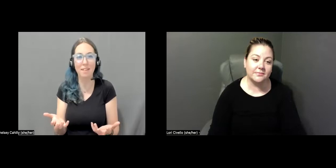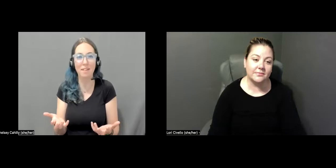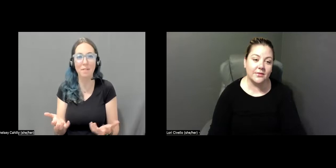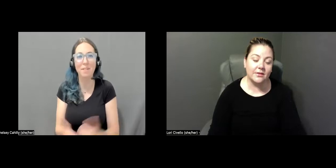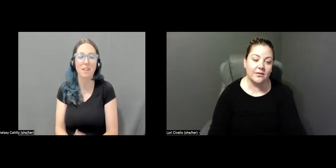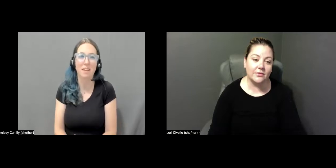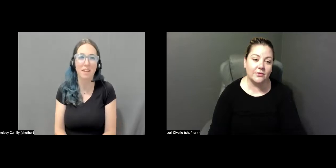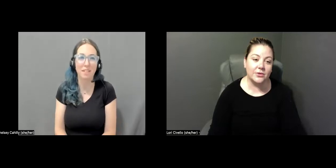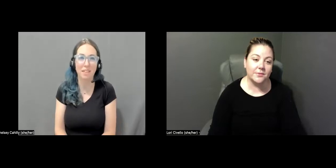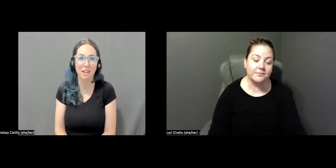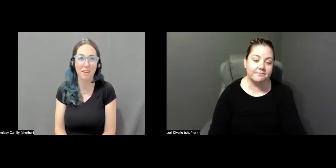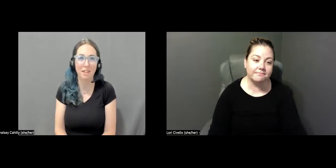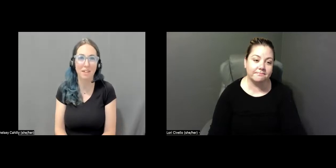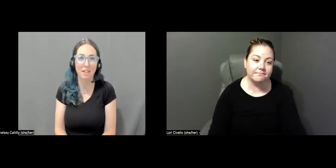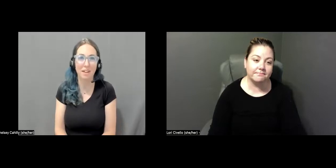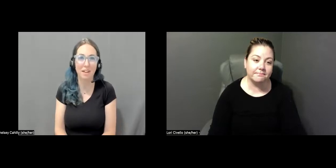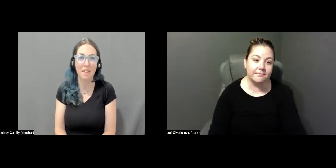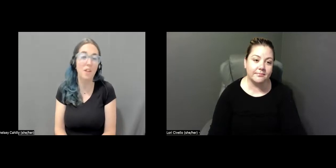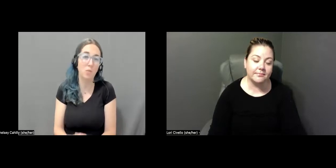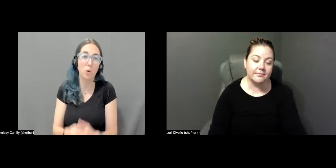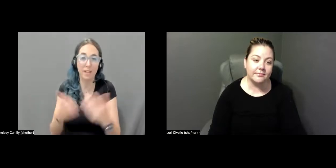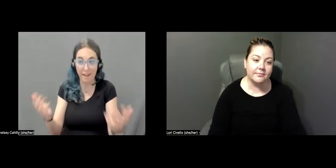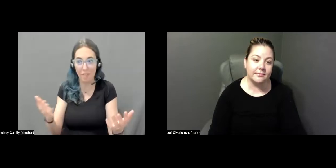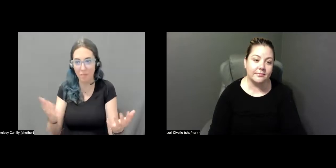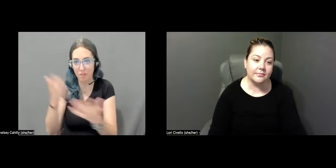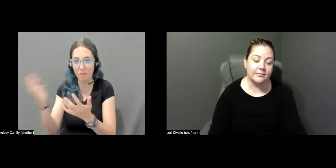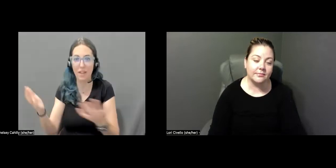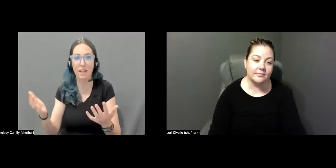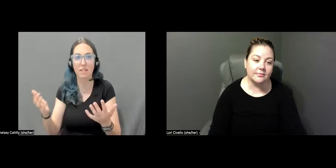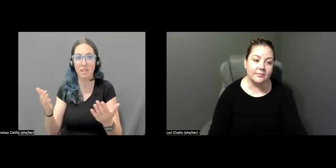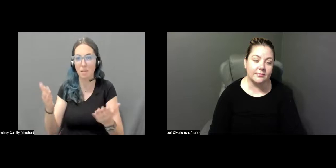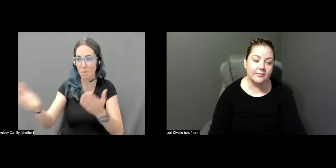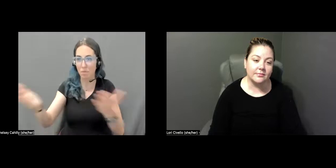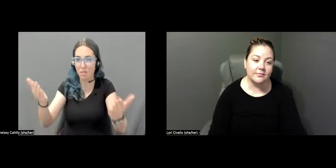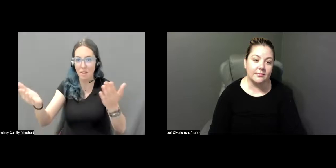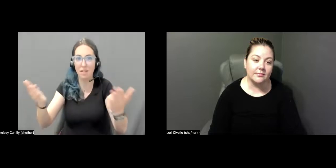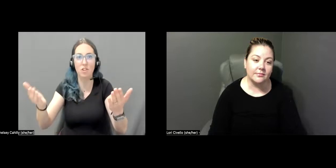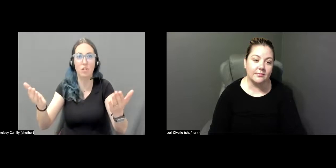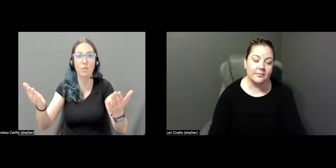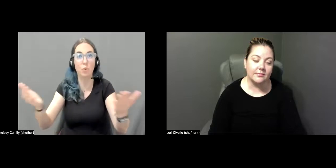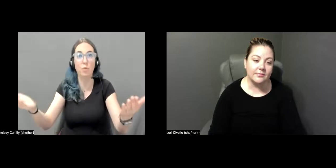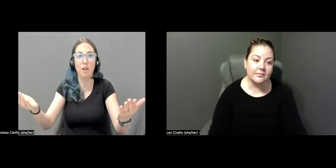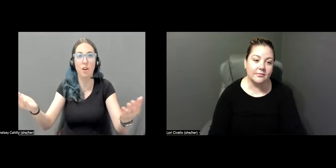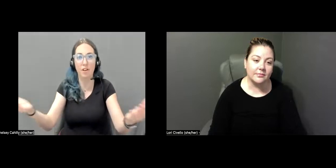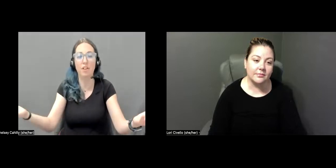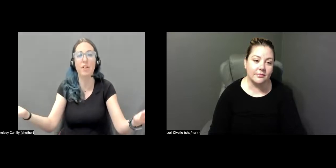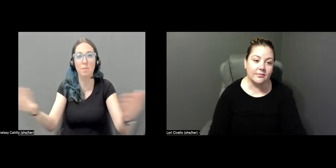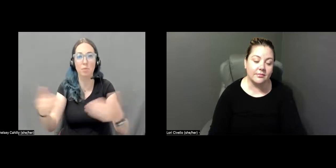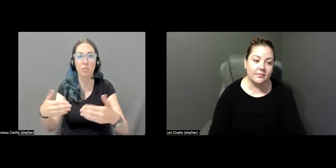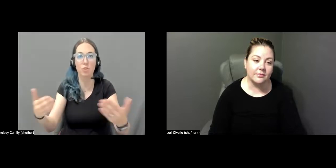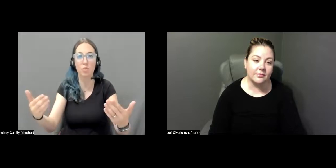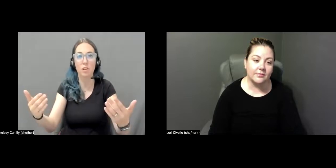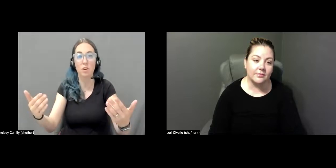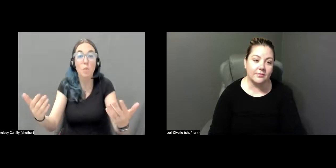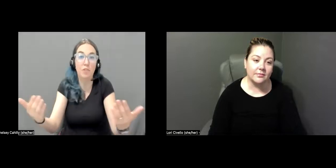that? I think that, and then of course, again, the result of that is that these people see each other for who they are and are